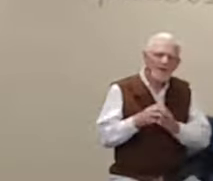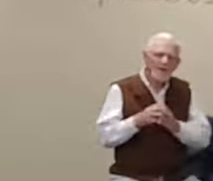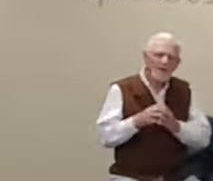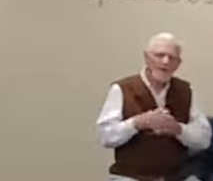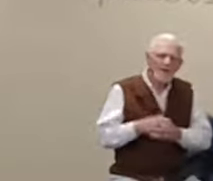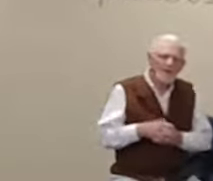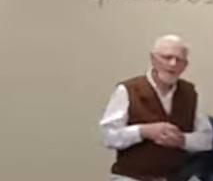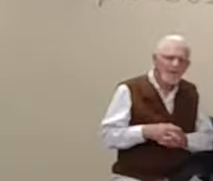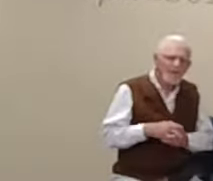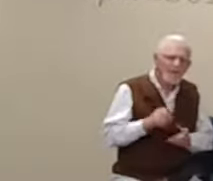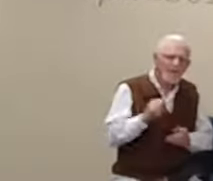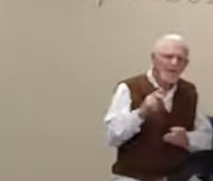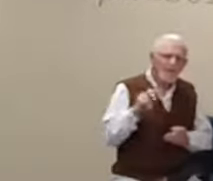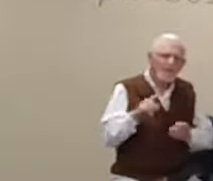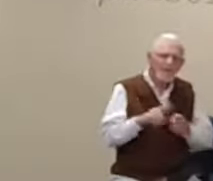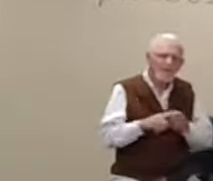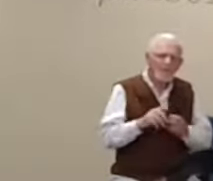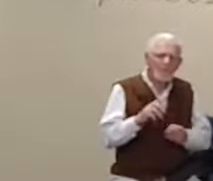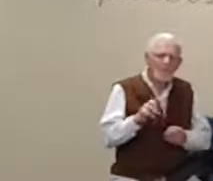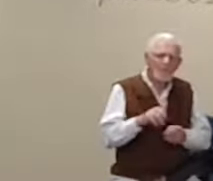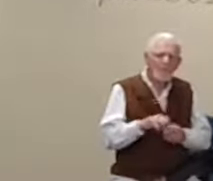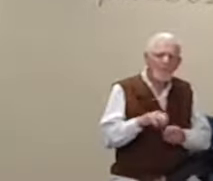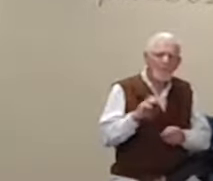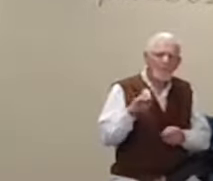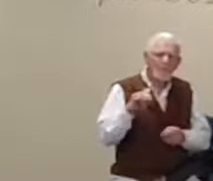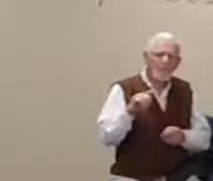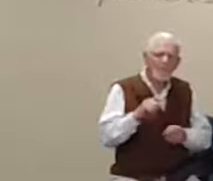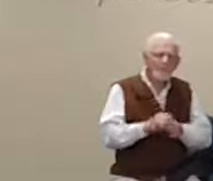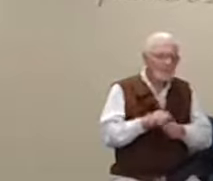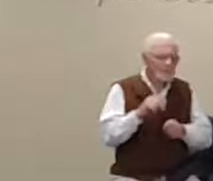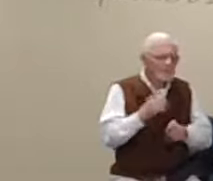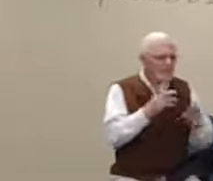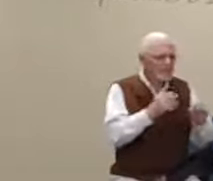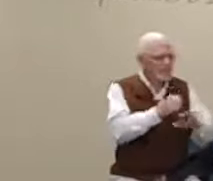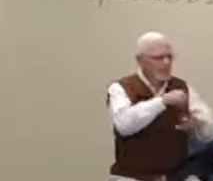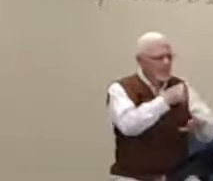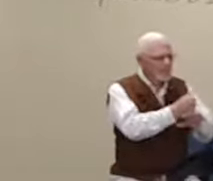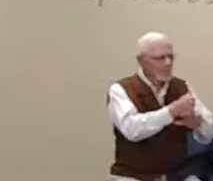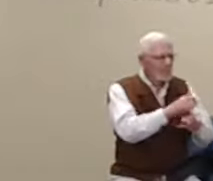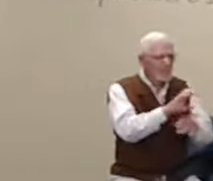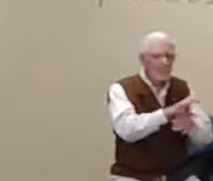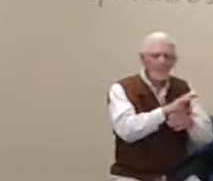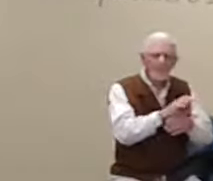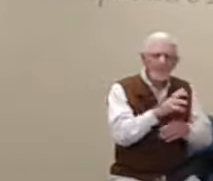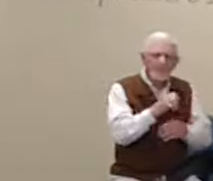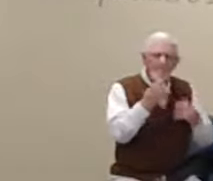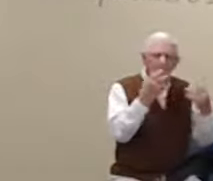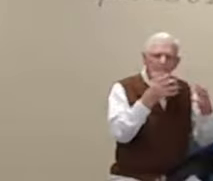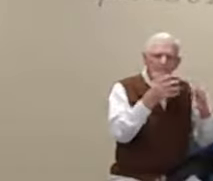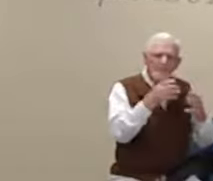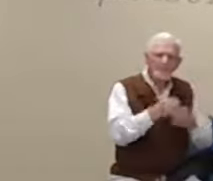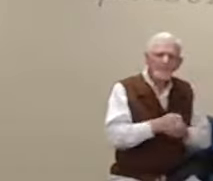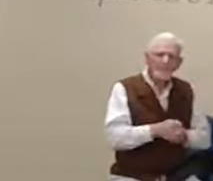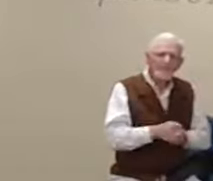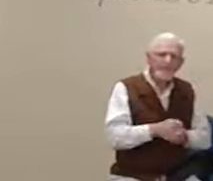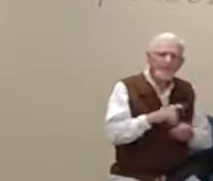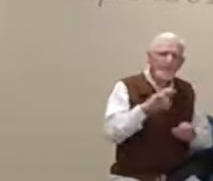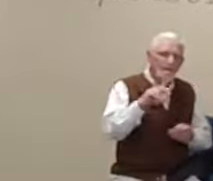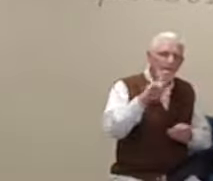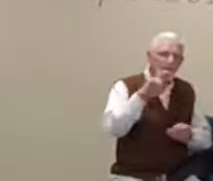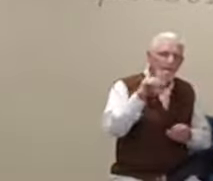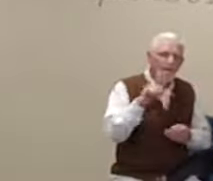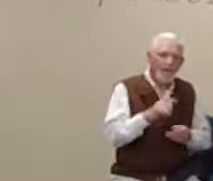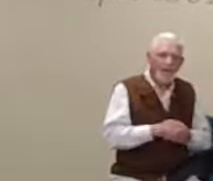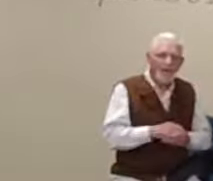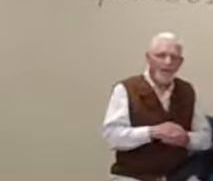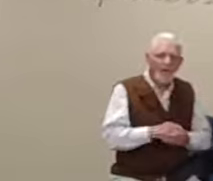supposed to, once your feet hit the ground, you're supposed to plant the church, and by the time you're done, because the Apostle Paul, I mean, he was in